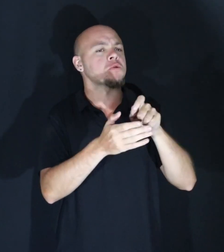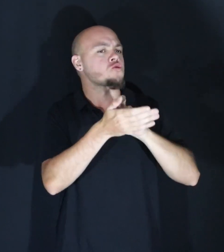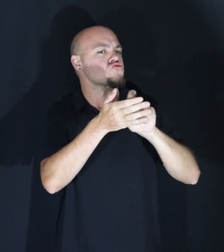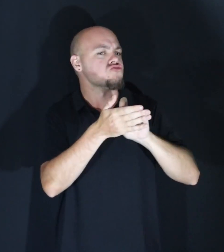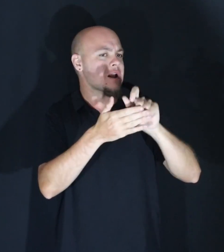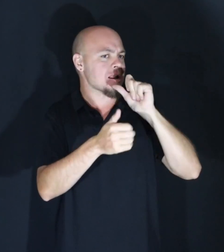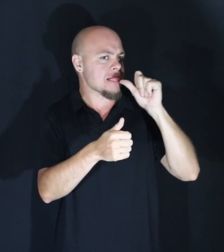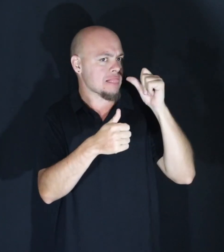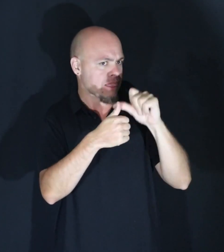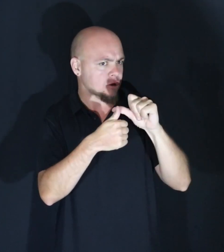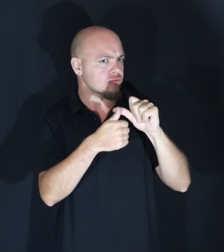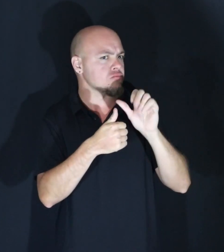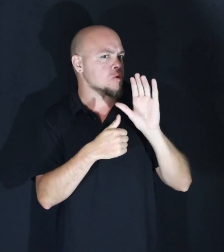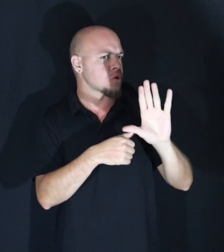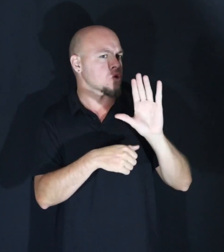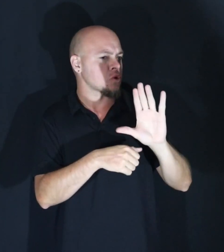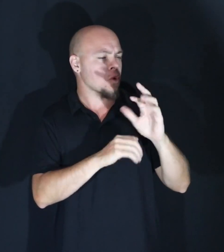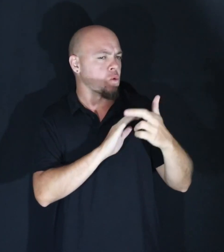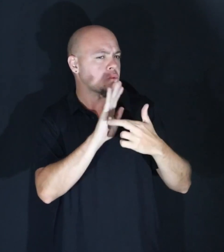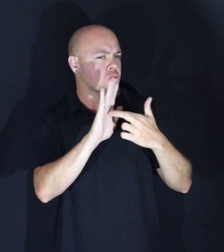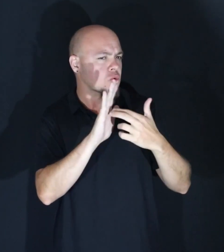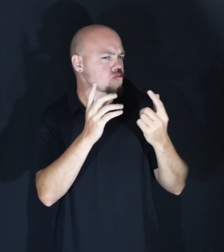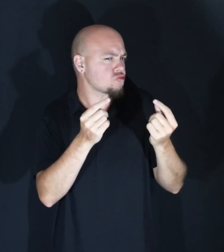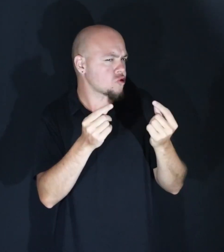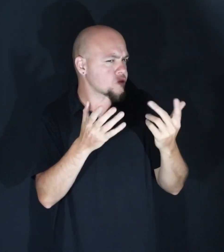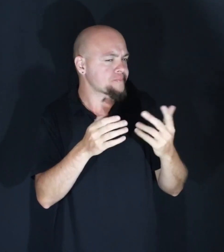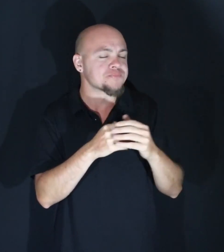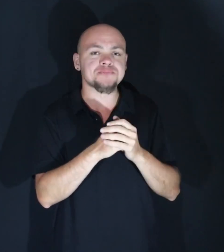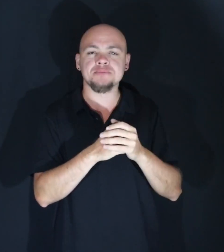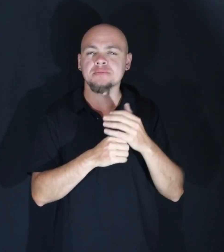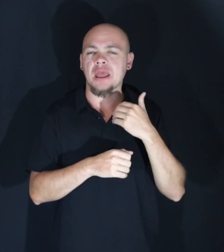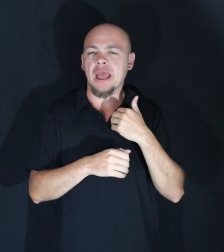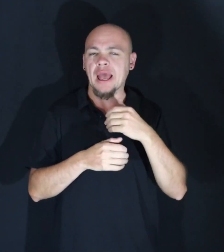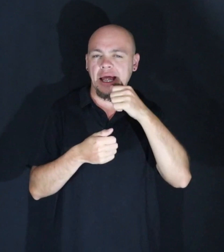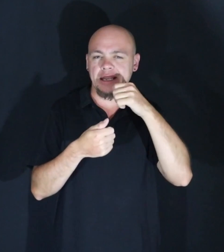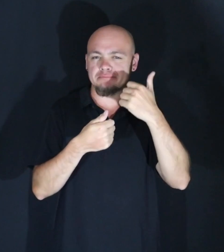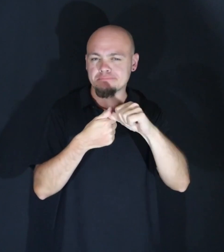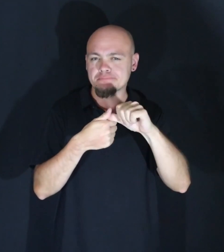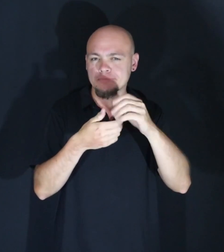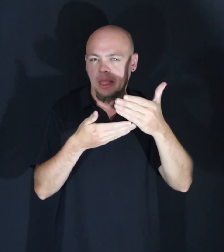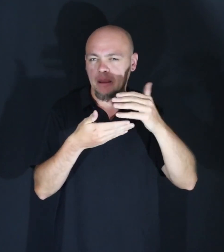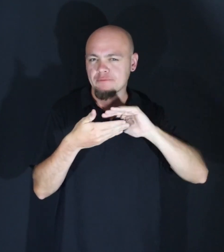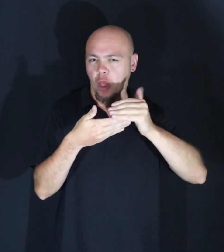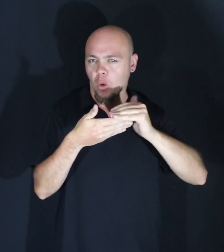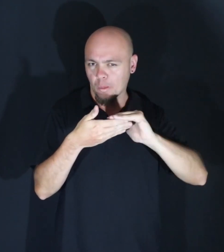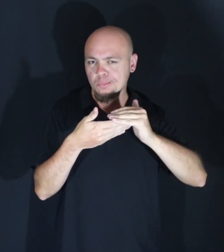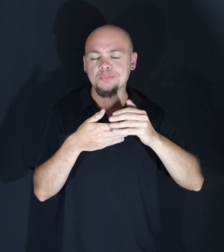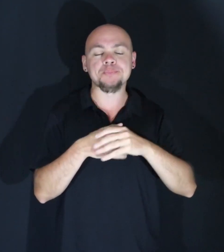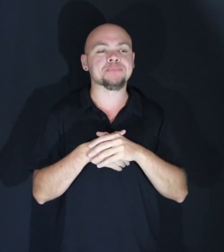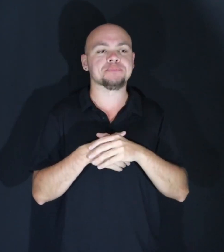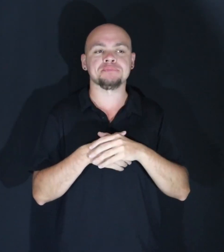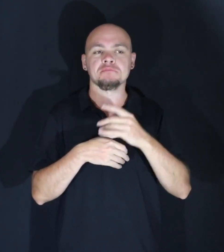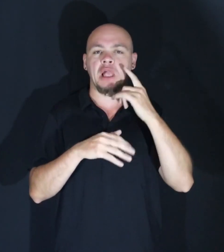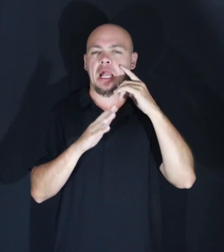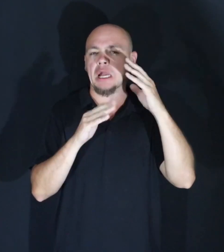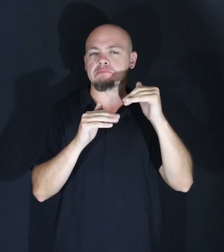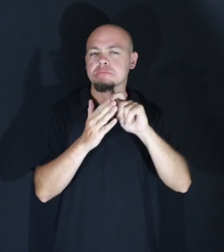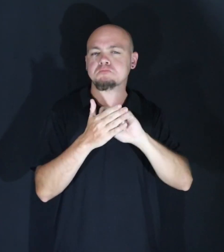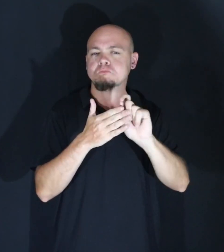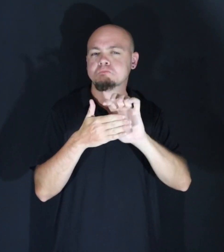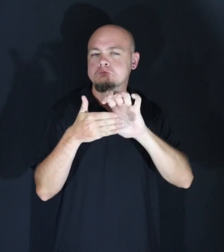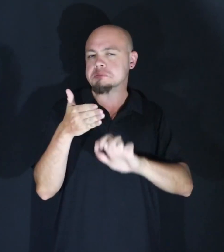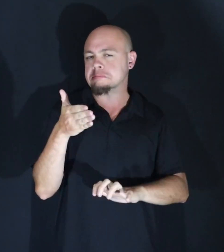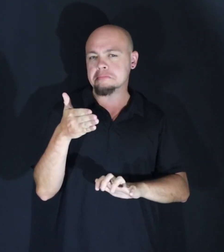and the household. And we gave them these little origami envelopes to bring back. And we didn't expect much back.